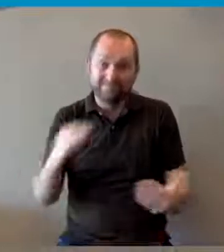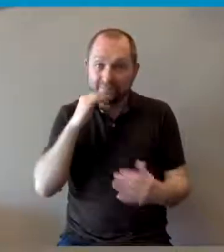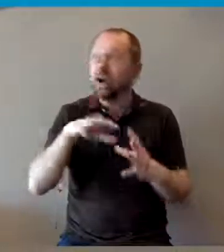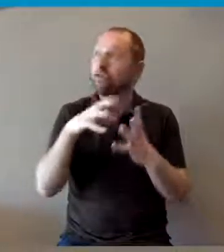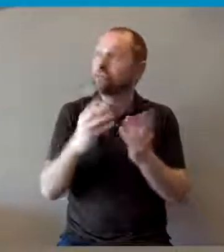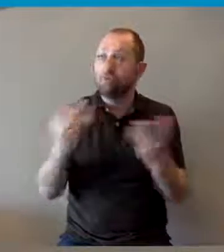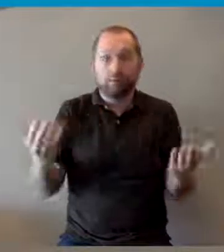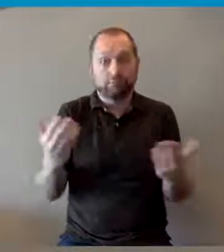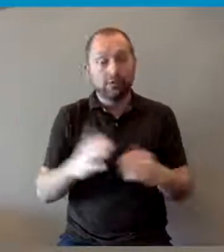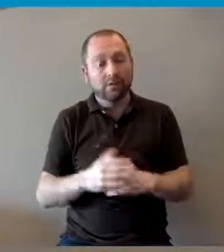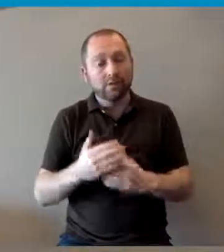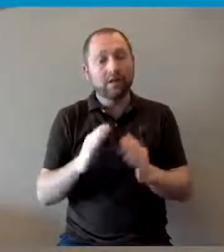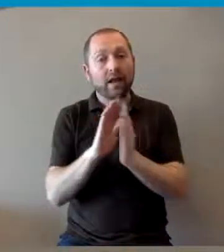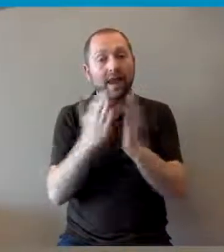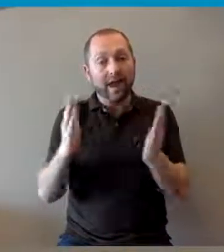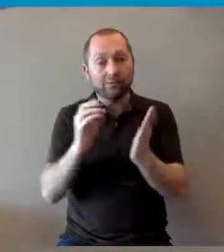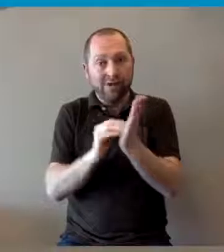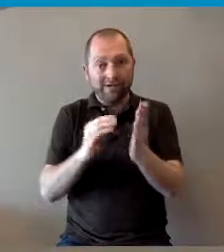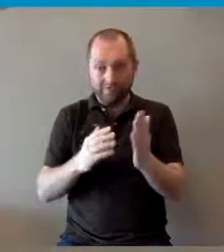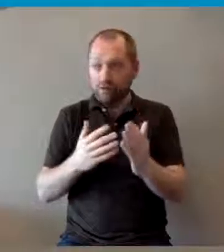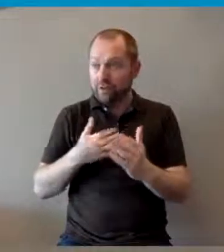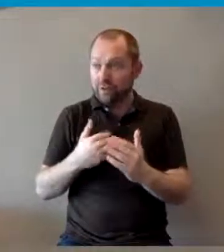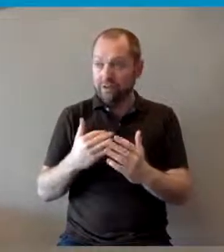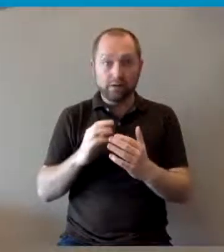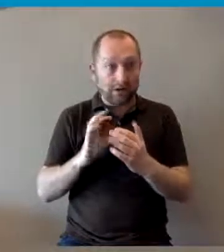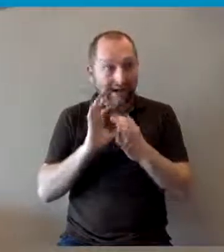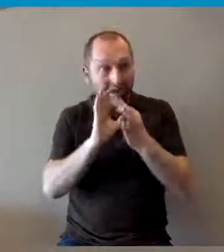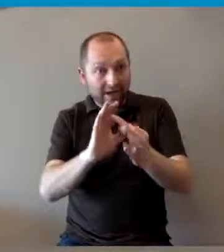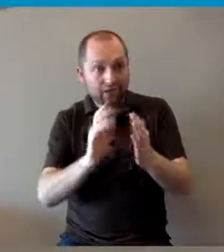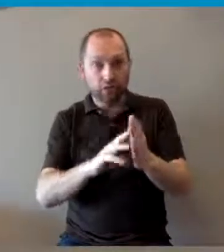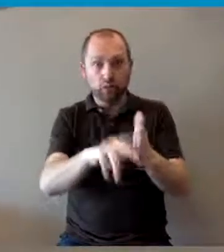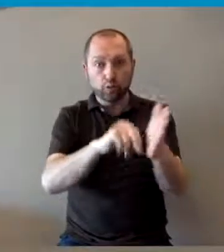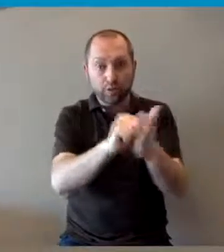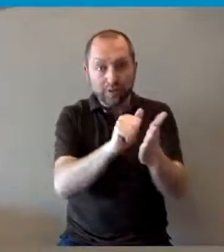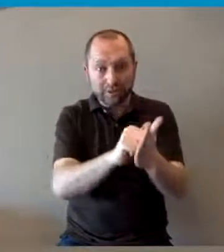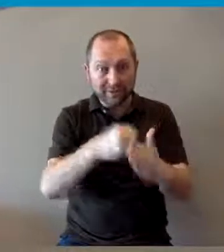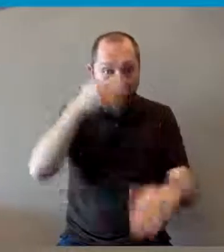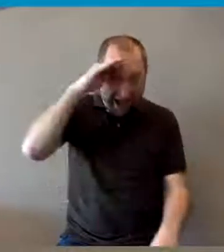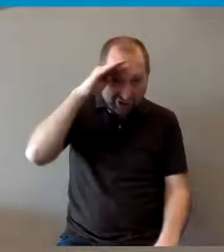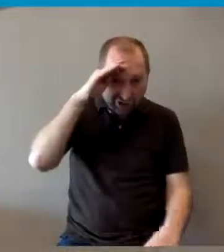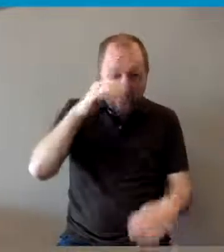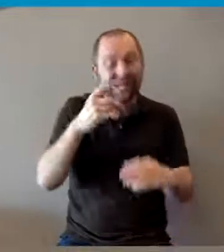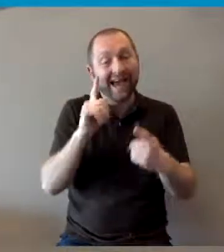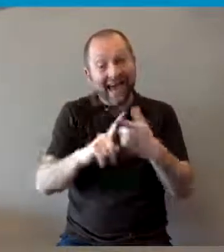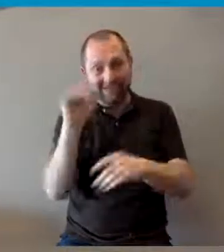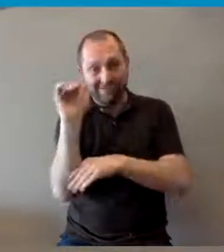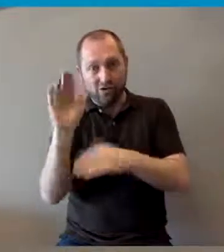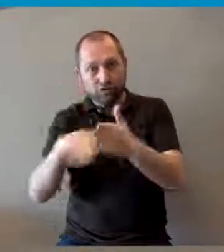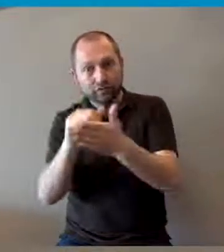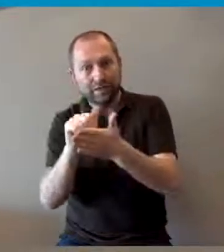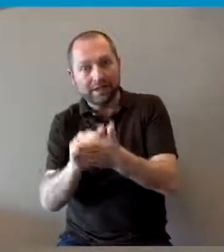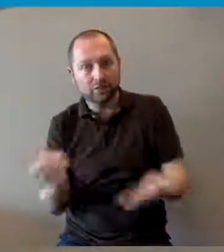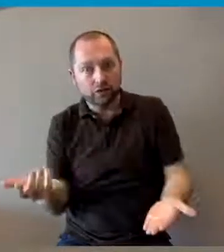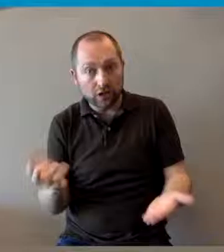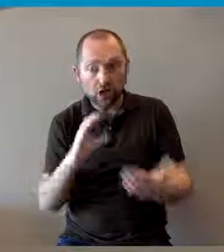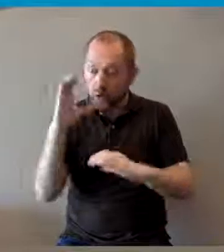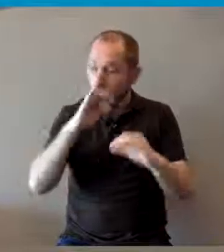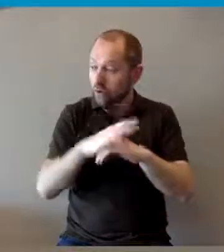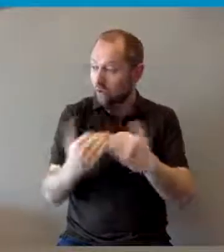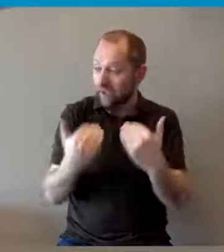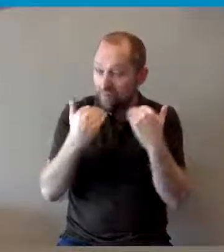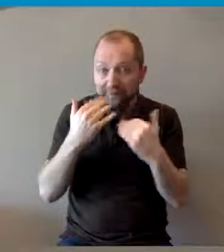So in summary, the library provides access to a wide range of national and international newspapers, and most of these can be accessed online. You